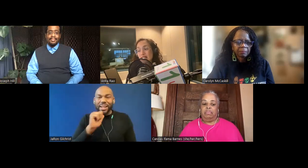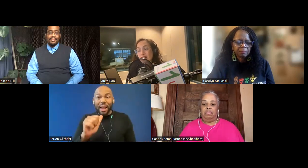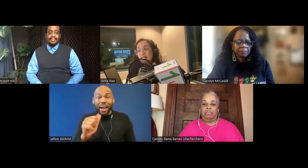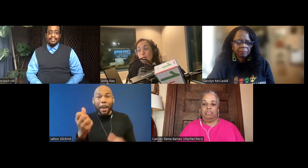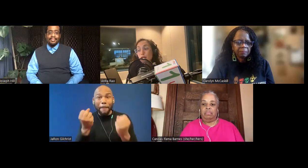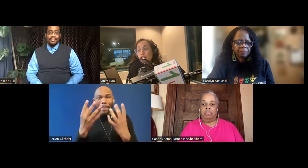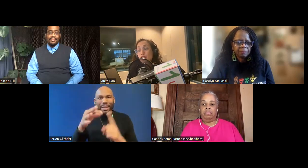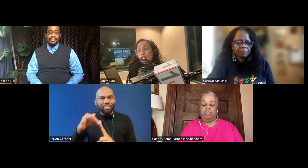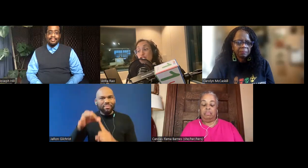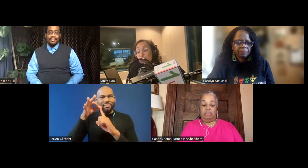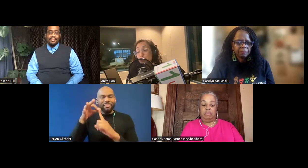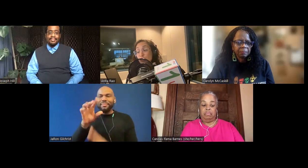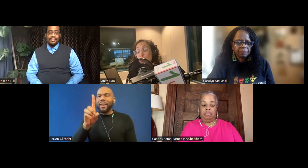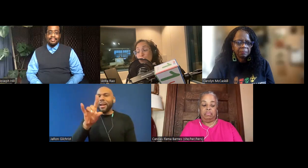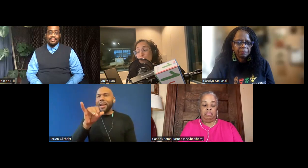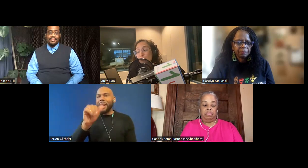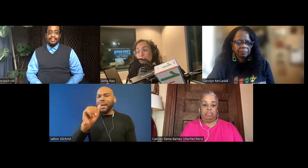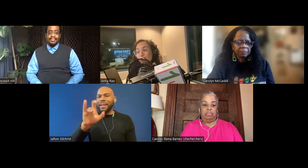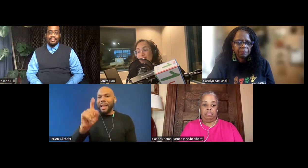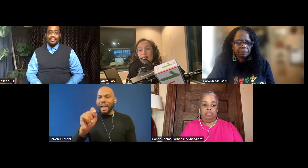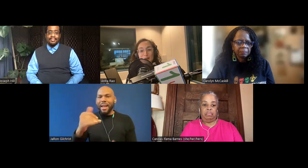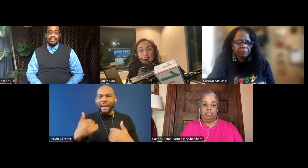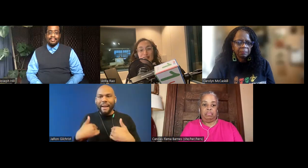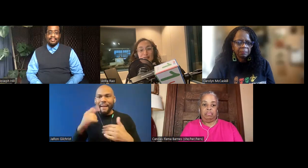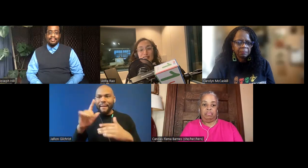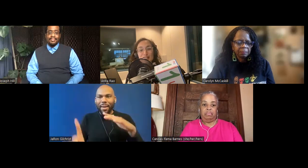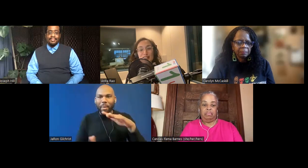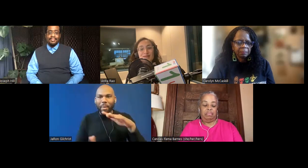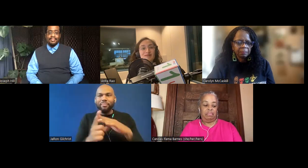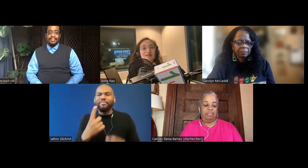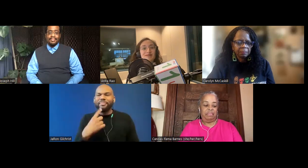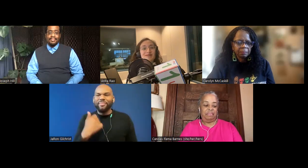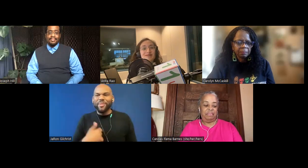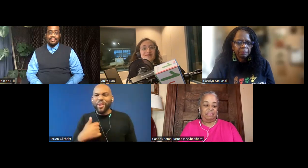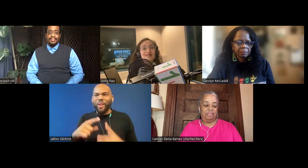have emerged due to. I'm going to start over, sorry.